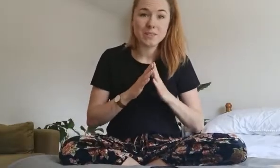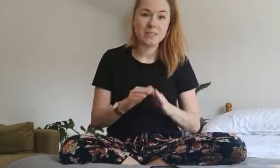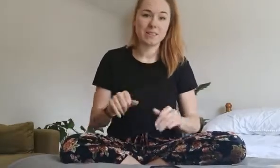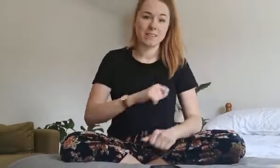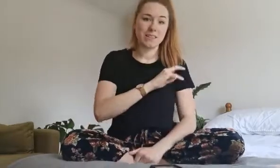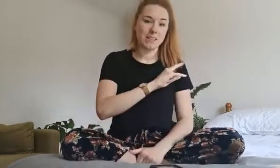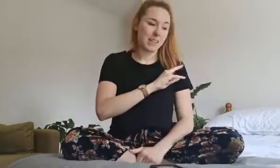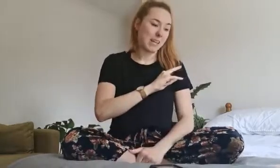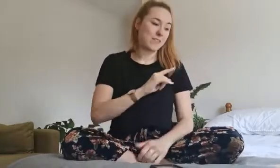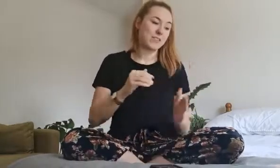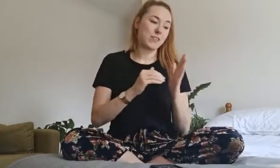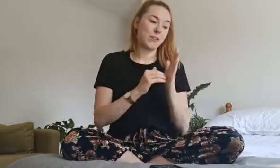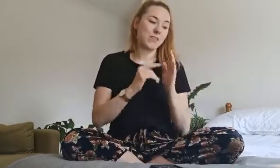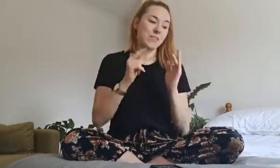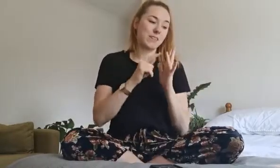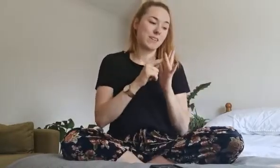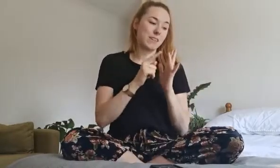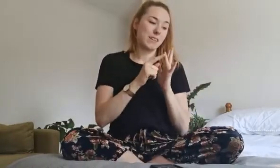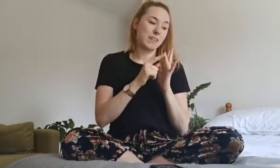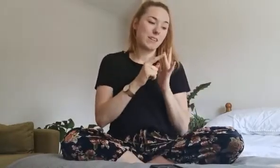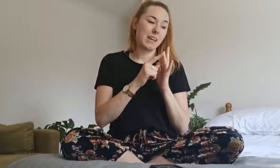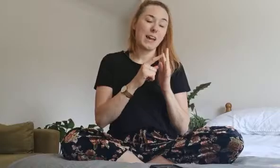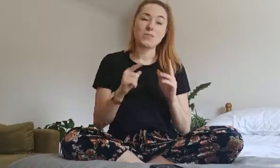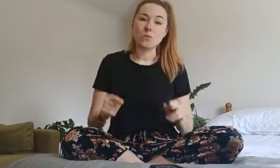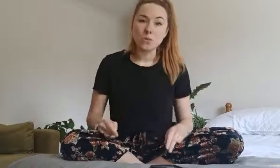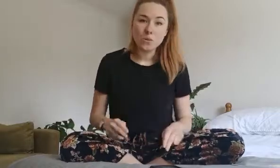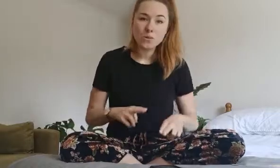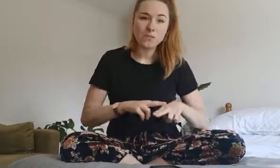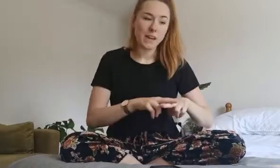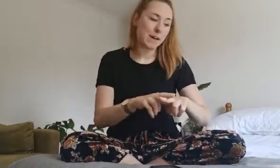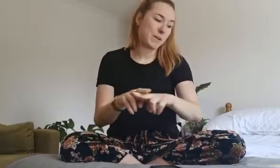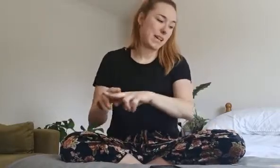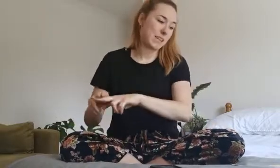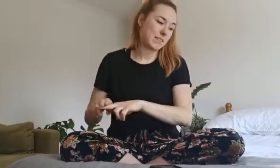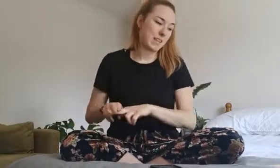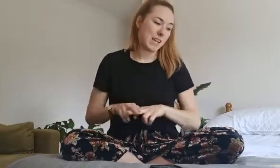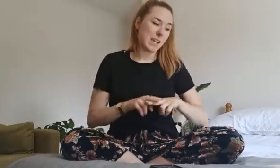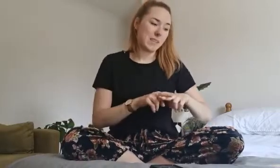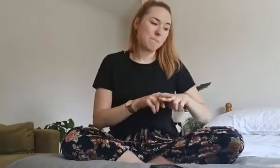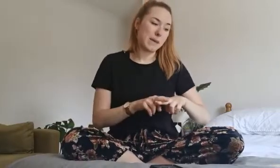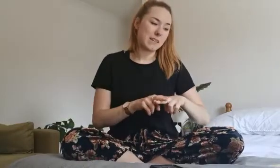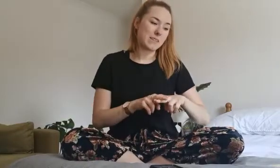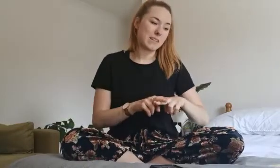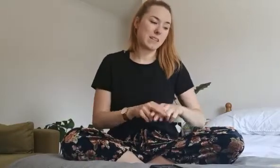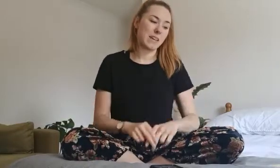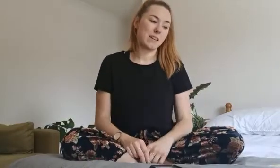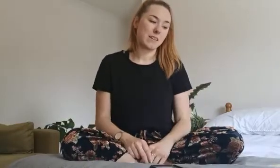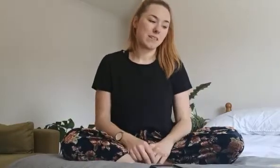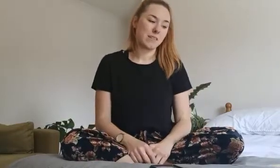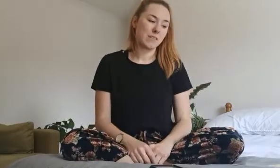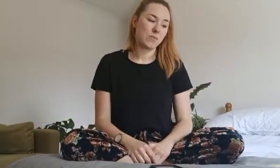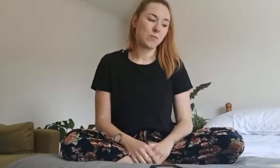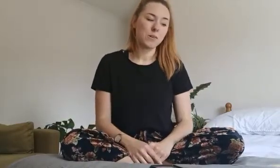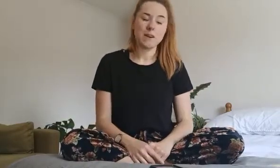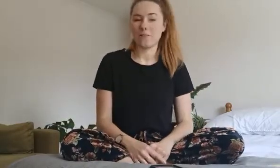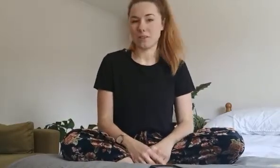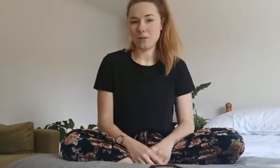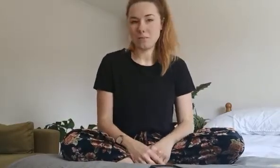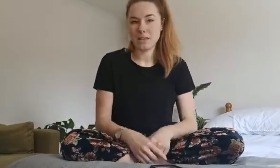animals in the zoo and all the families in the big city all around them,